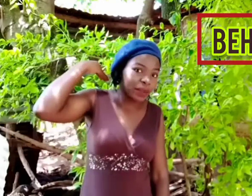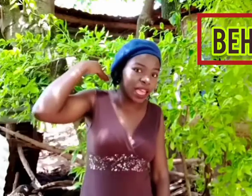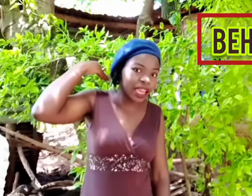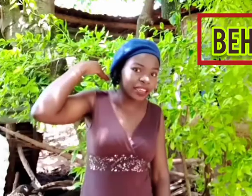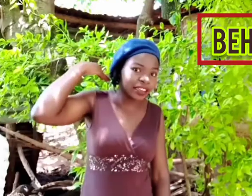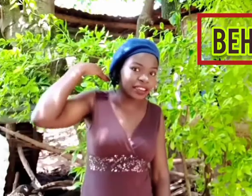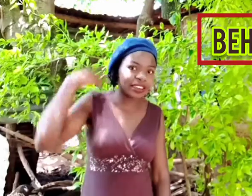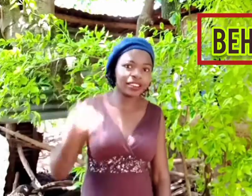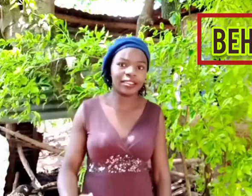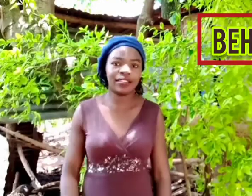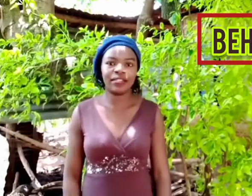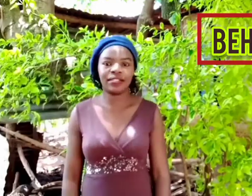Behind.